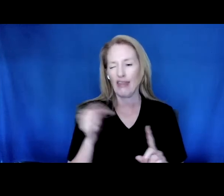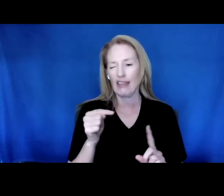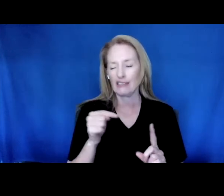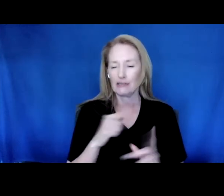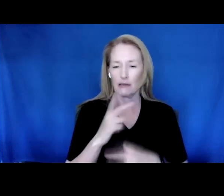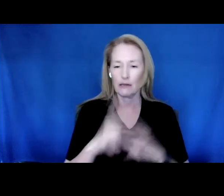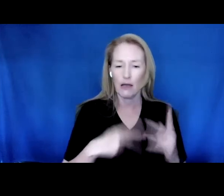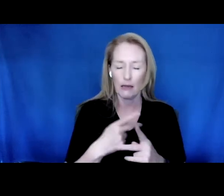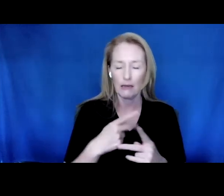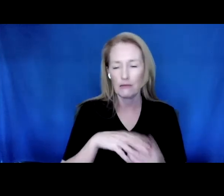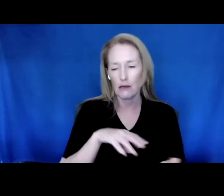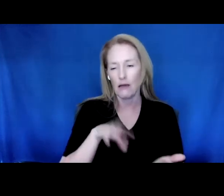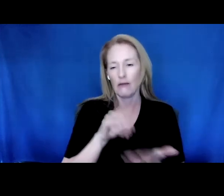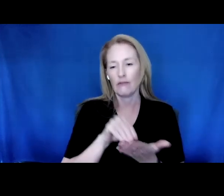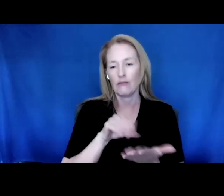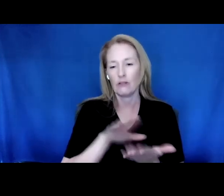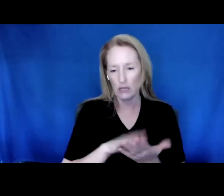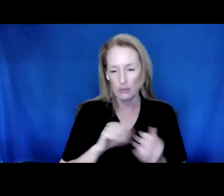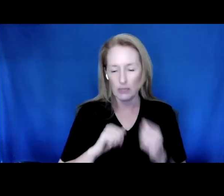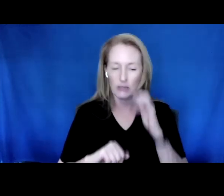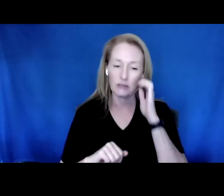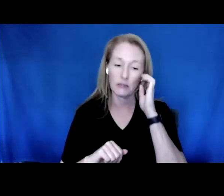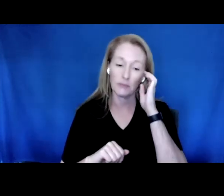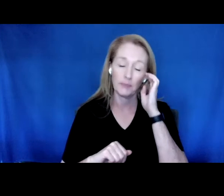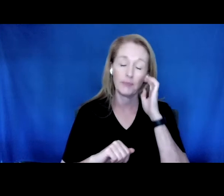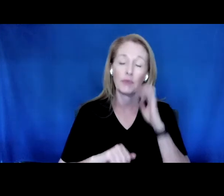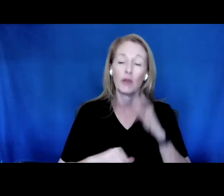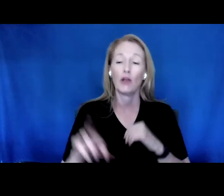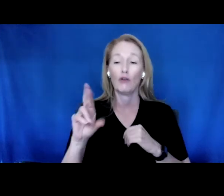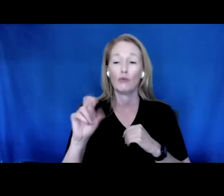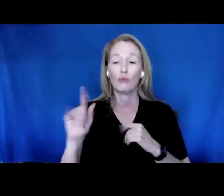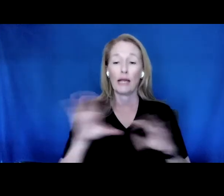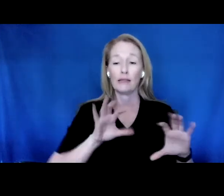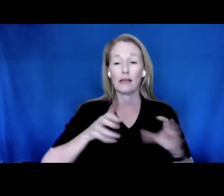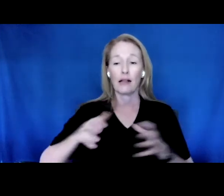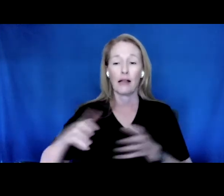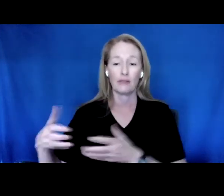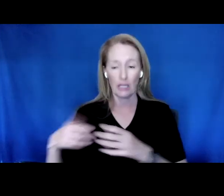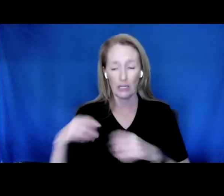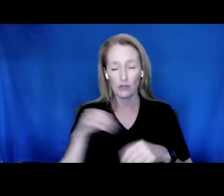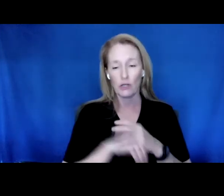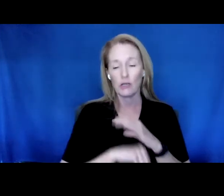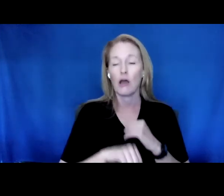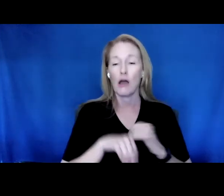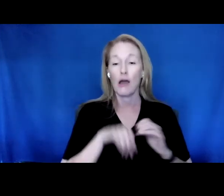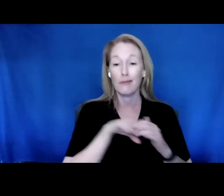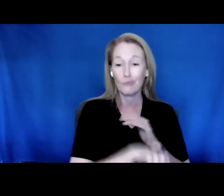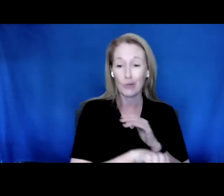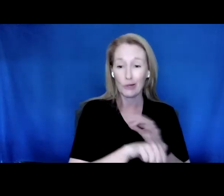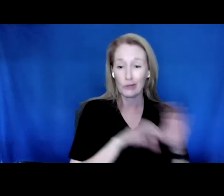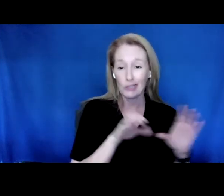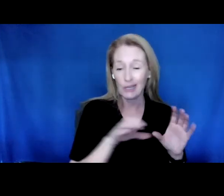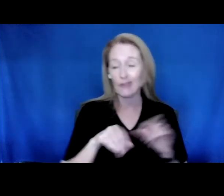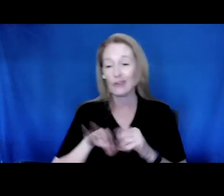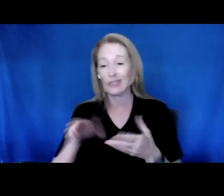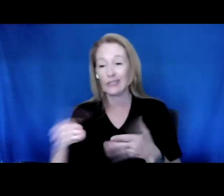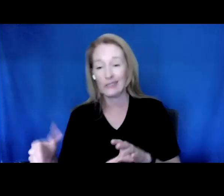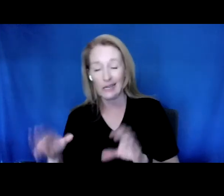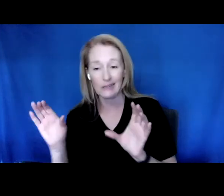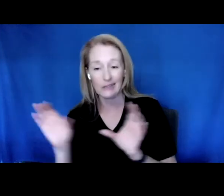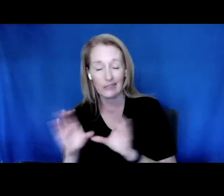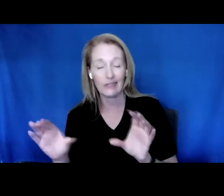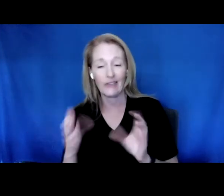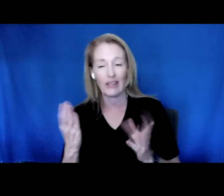race classifications on birth and death certificates can be different. So on the birth certificate, it's actually